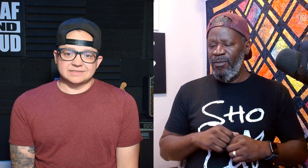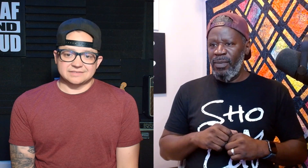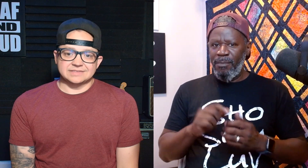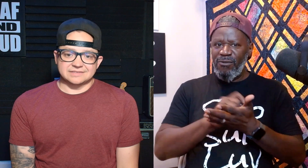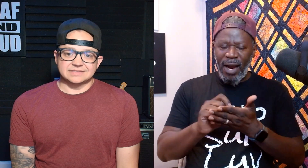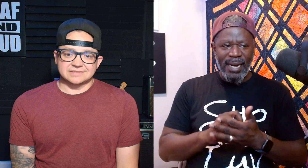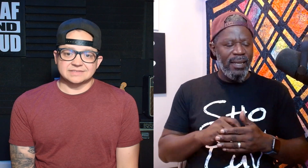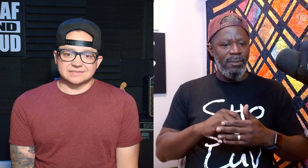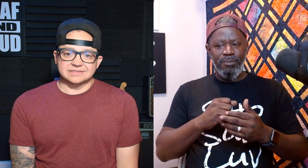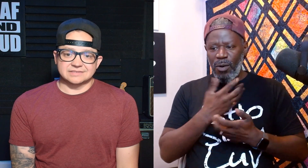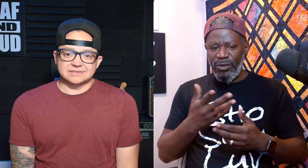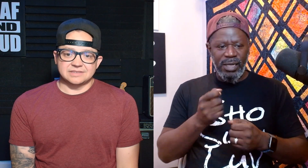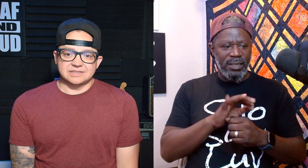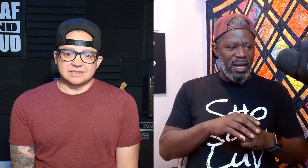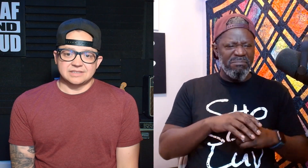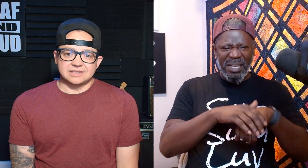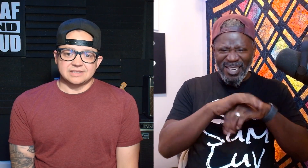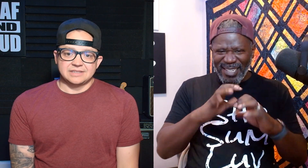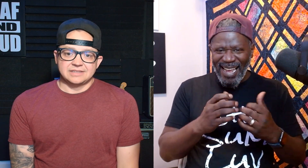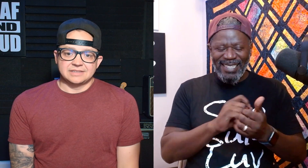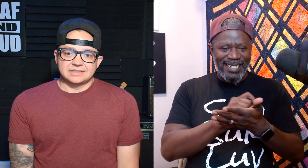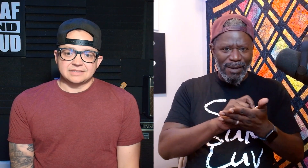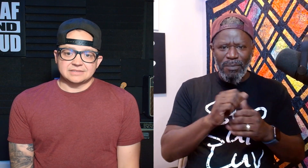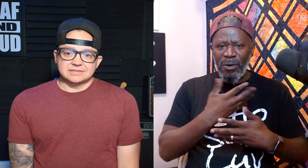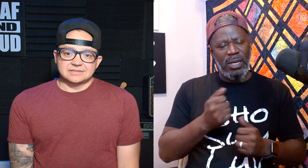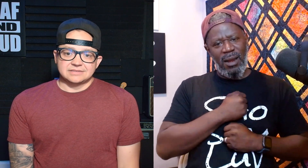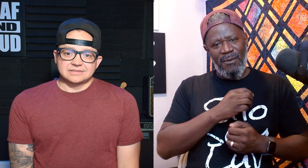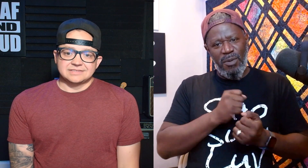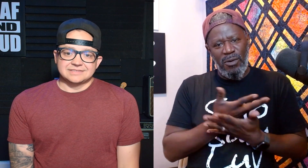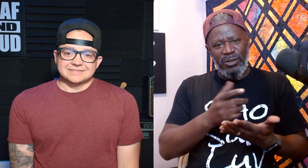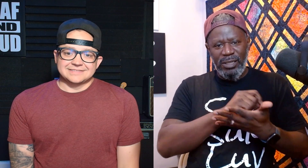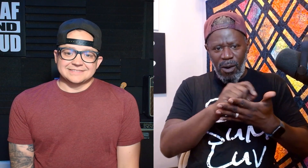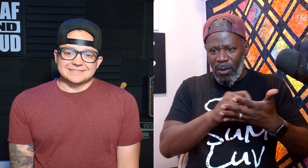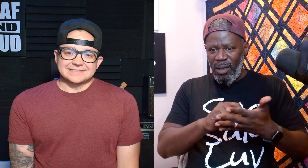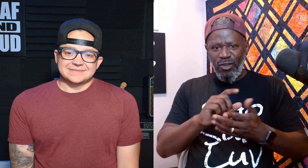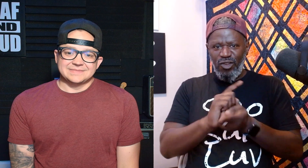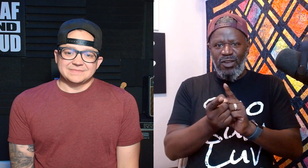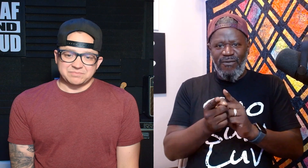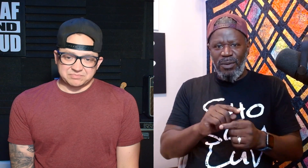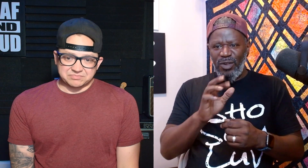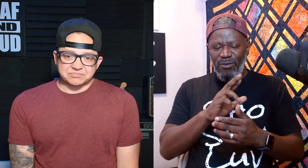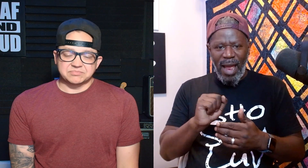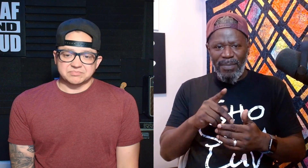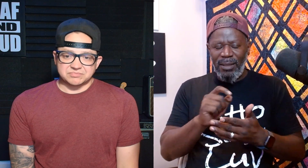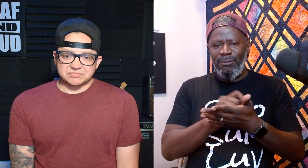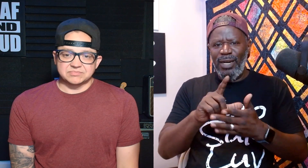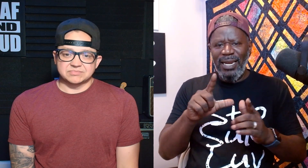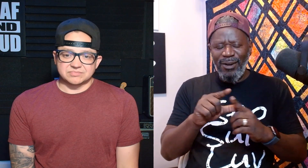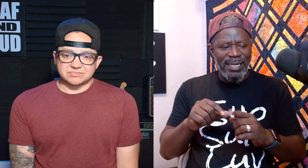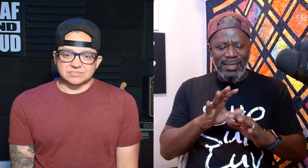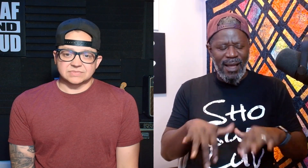could. But writing, poetry and stuff, English classes, the poetry, I love poetry. So convert them to